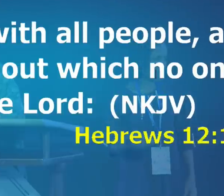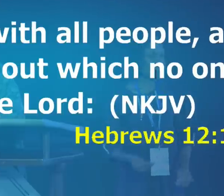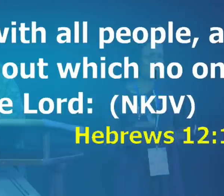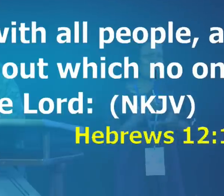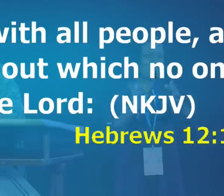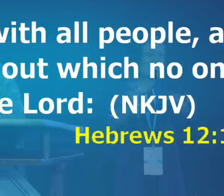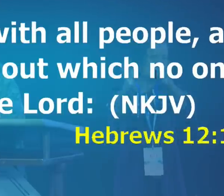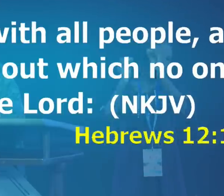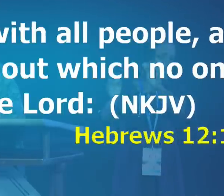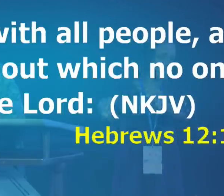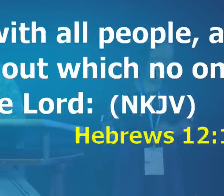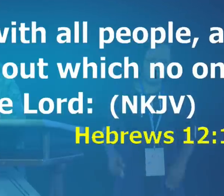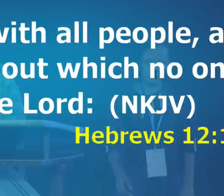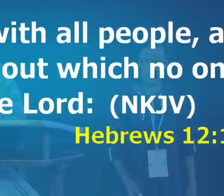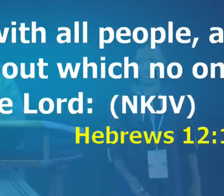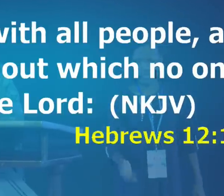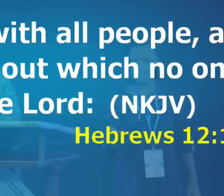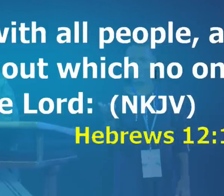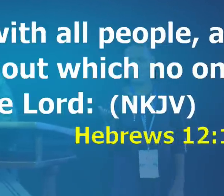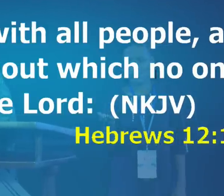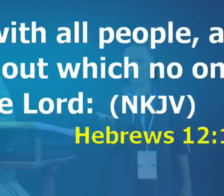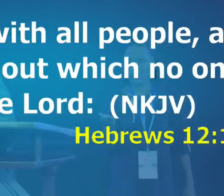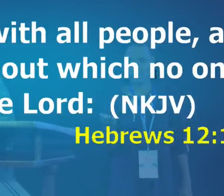She's not doing anything.